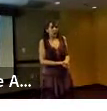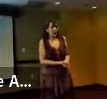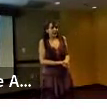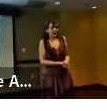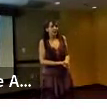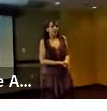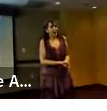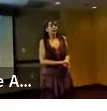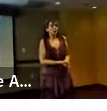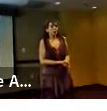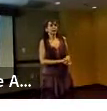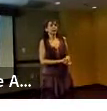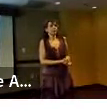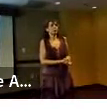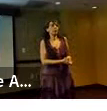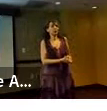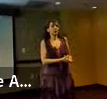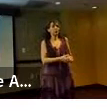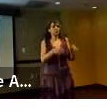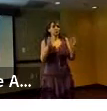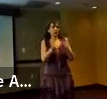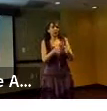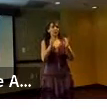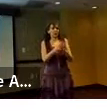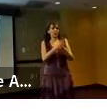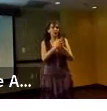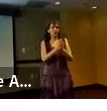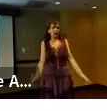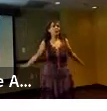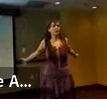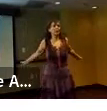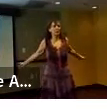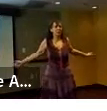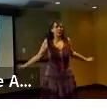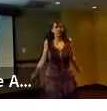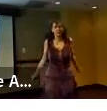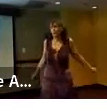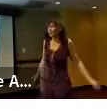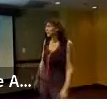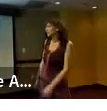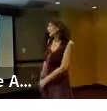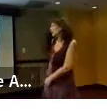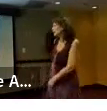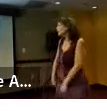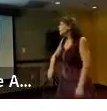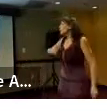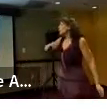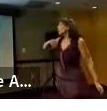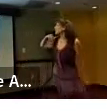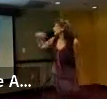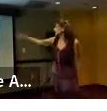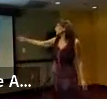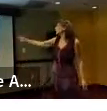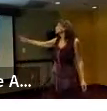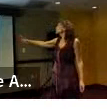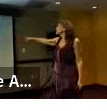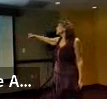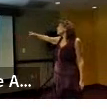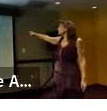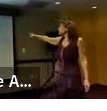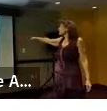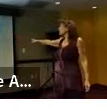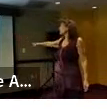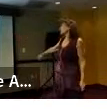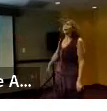will be my 36th mass market published book on web development and design, called